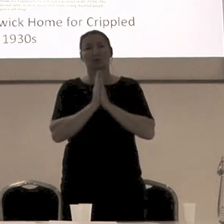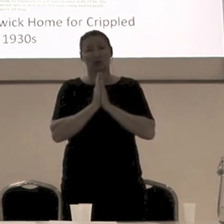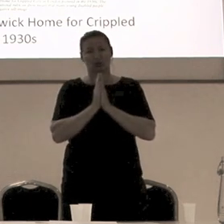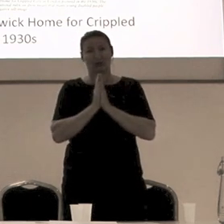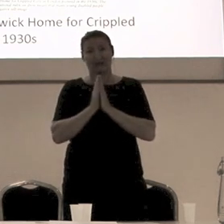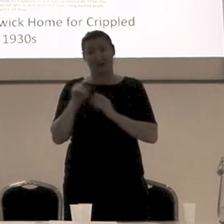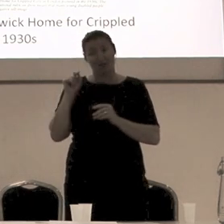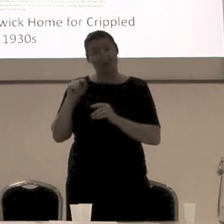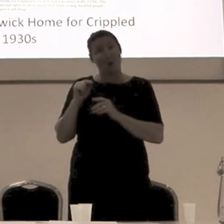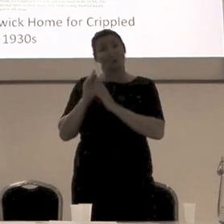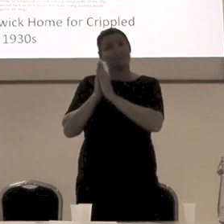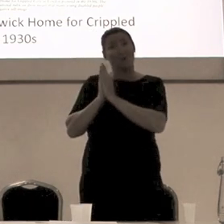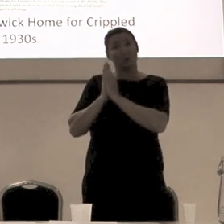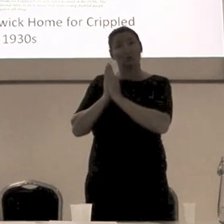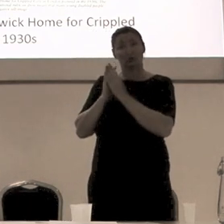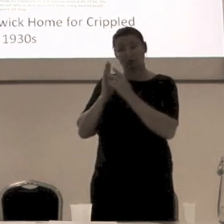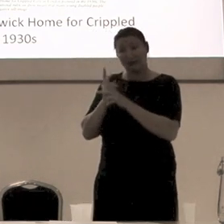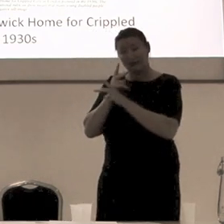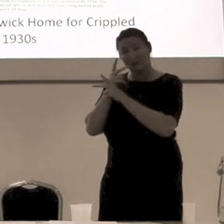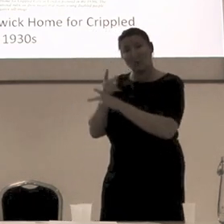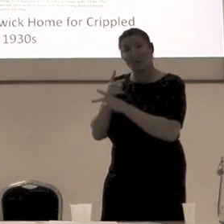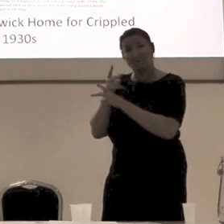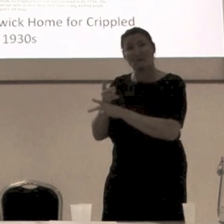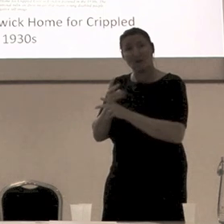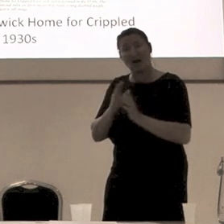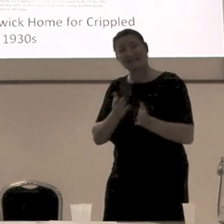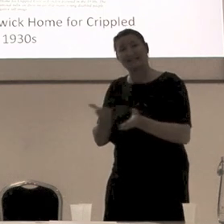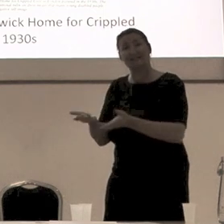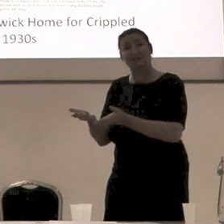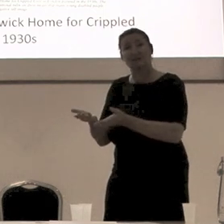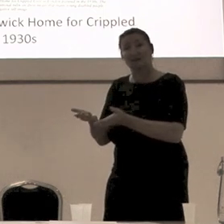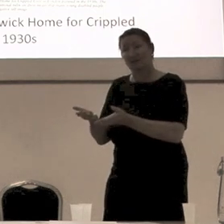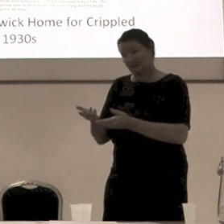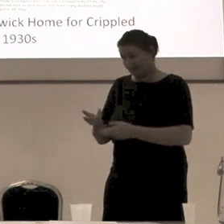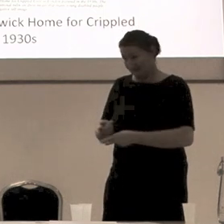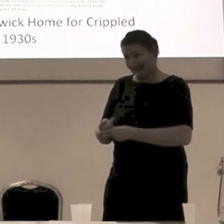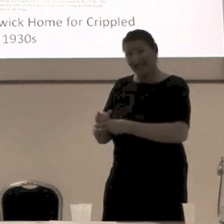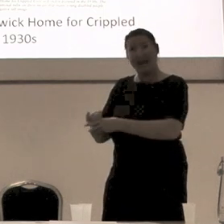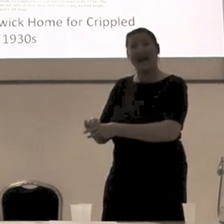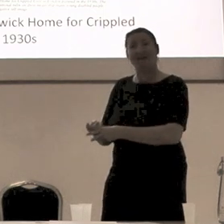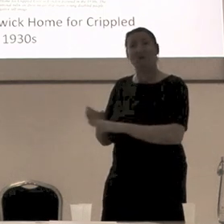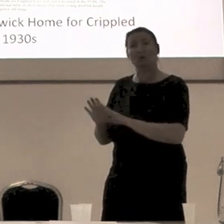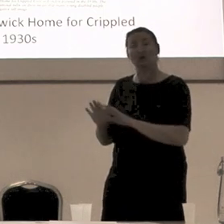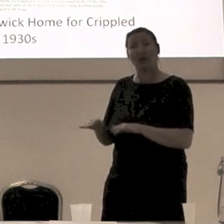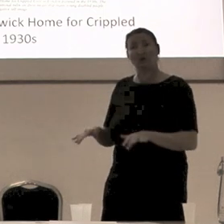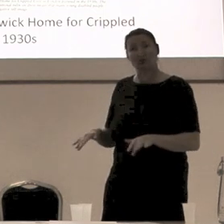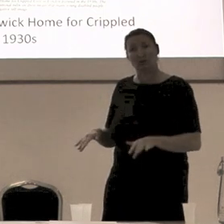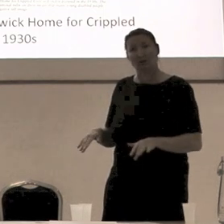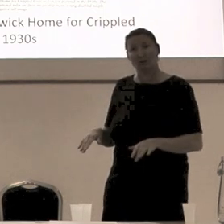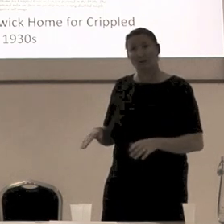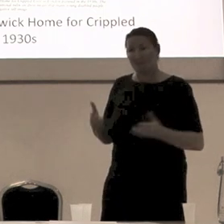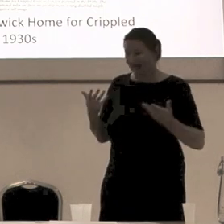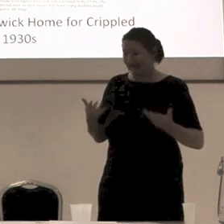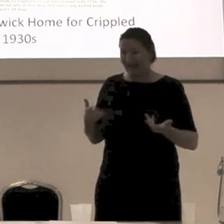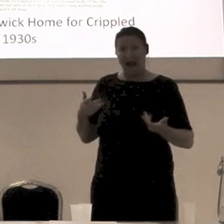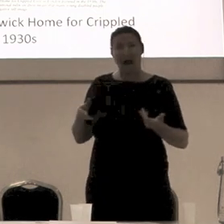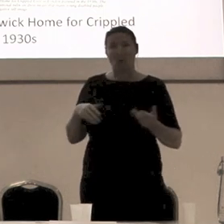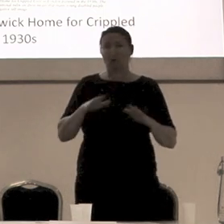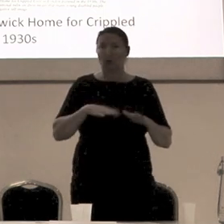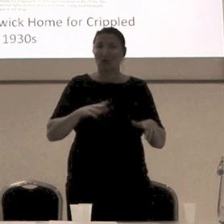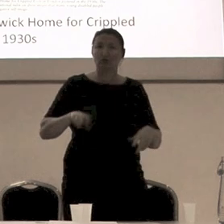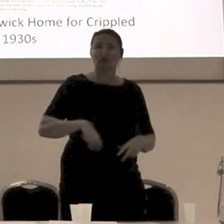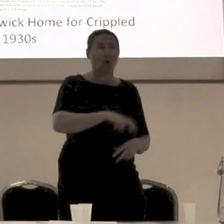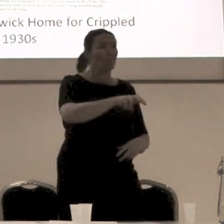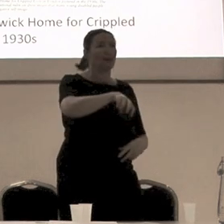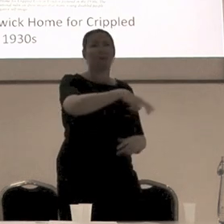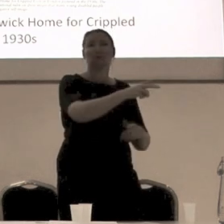the care for the community. There were beggars wandering the streets, including children, and so the Elizabethan poor law came in, but it was